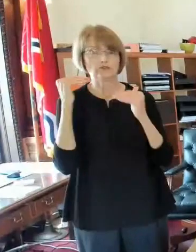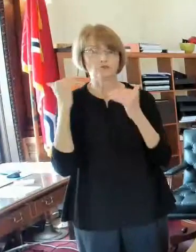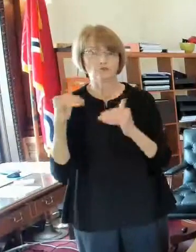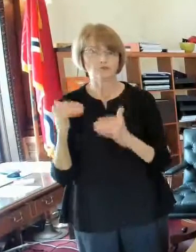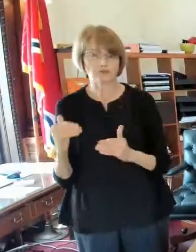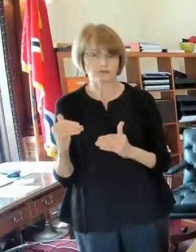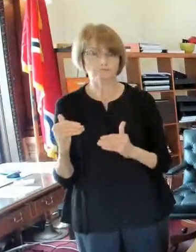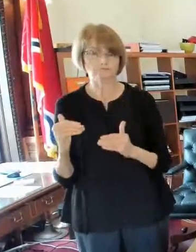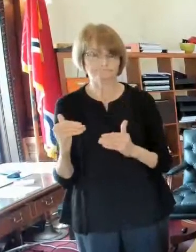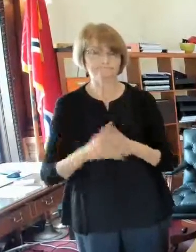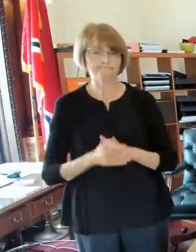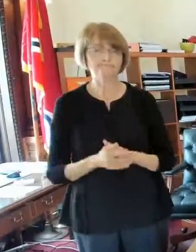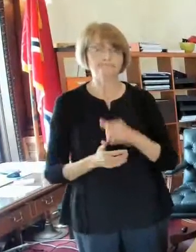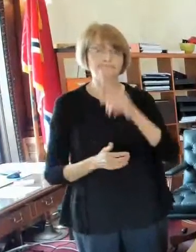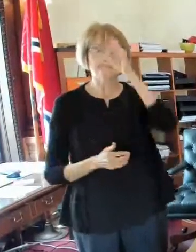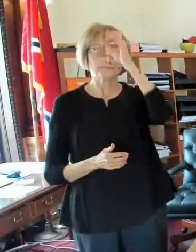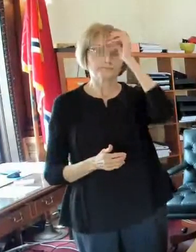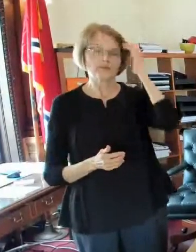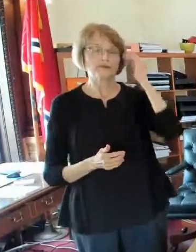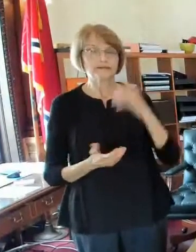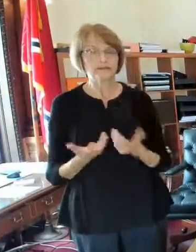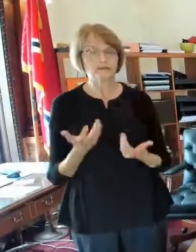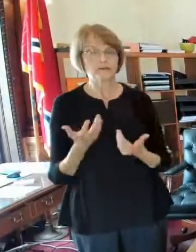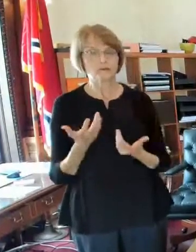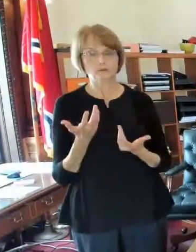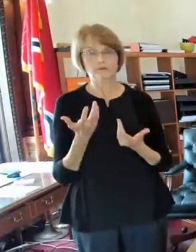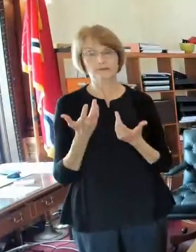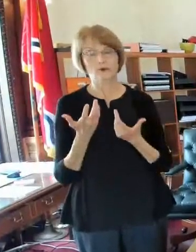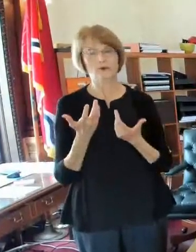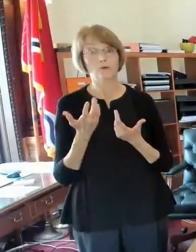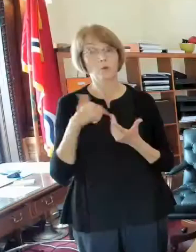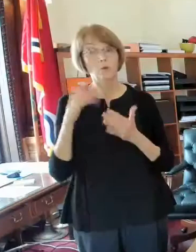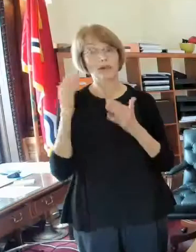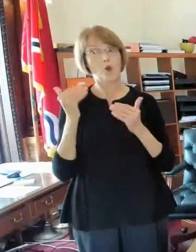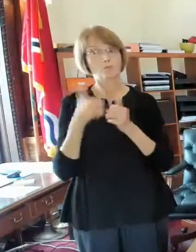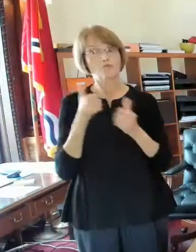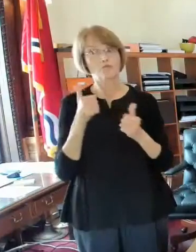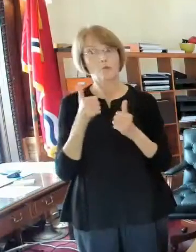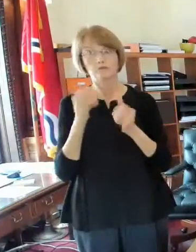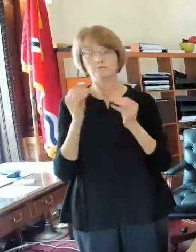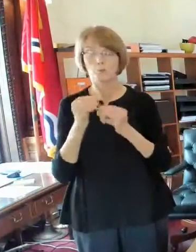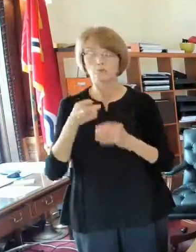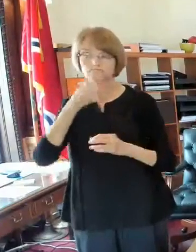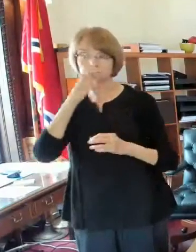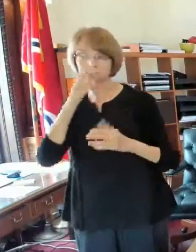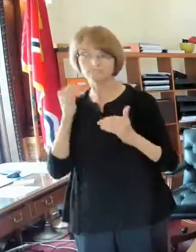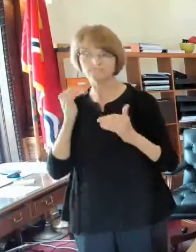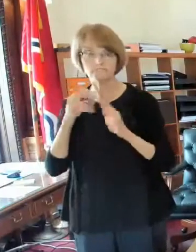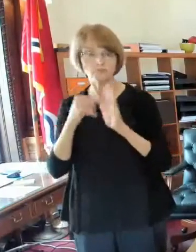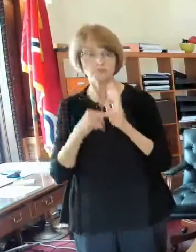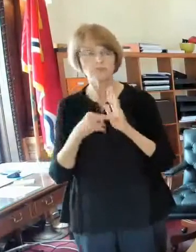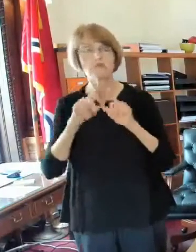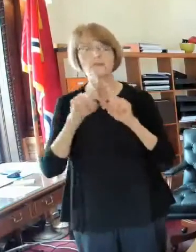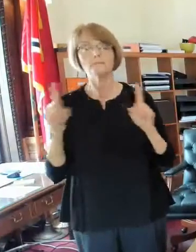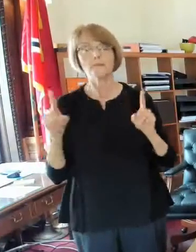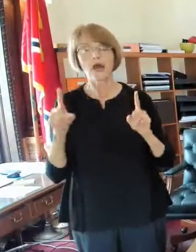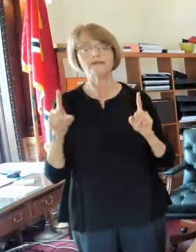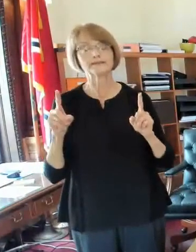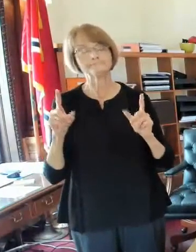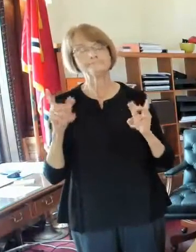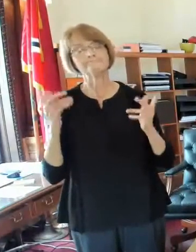restrictions. This is a situation that we had hoped to avoid, but I think that as